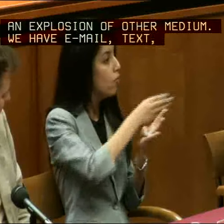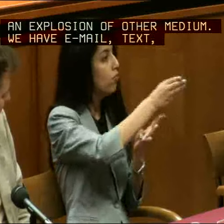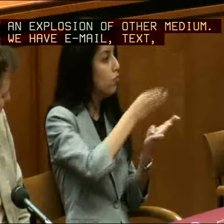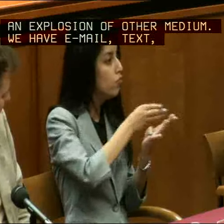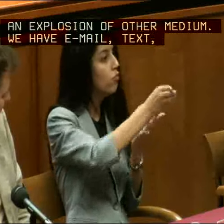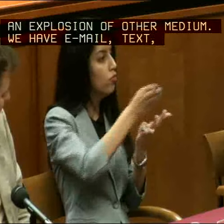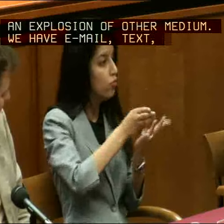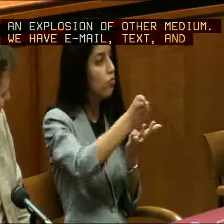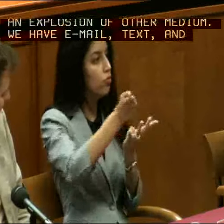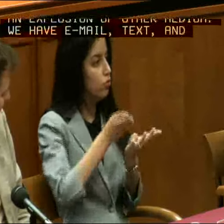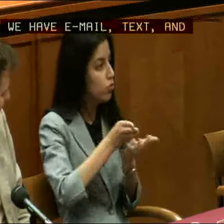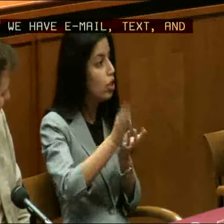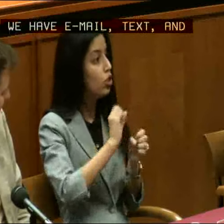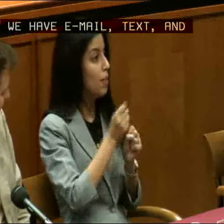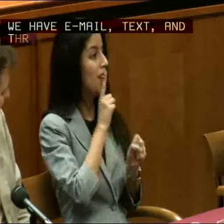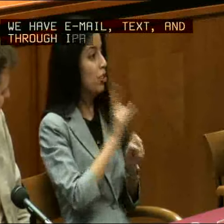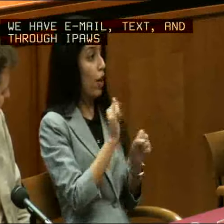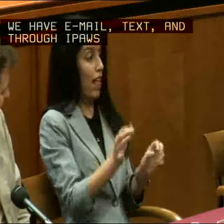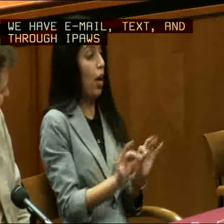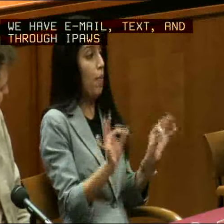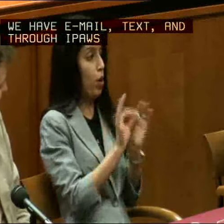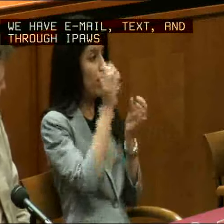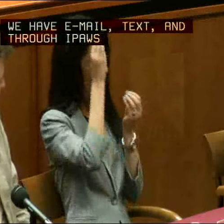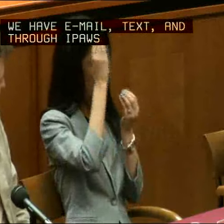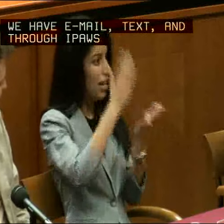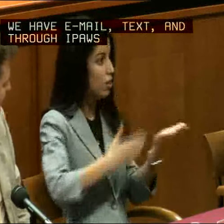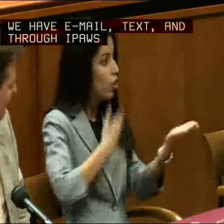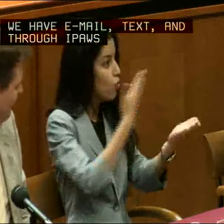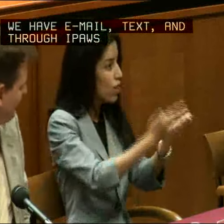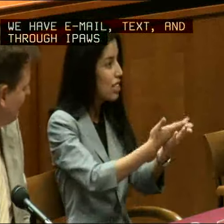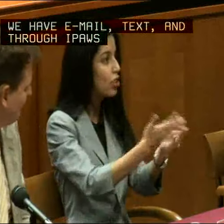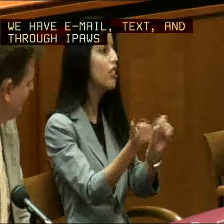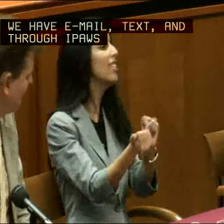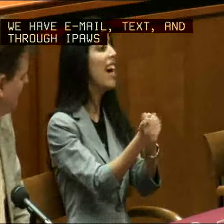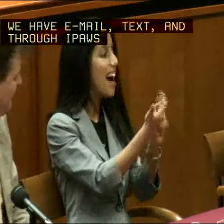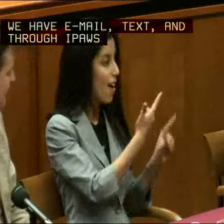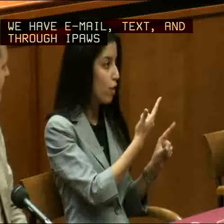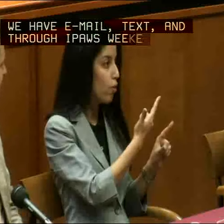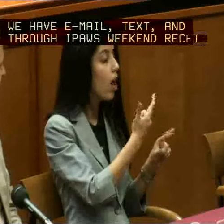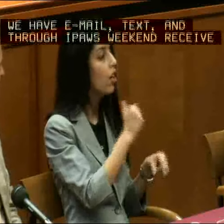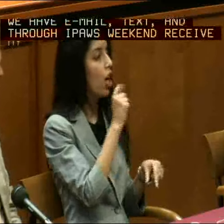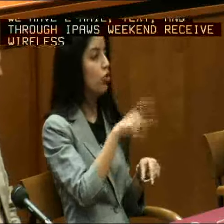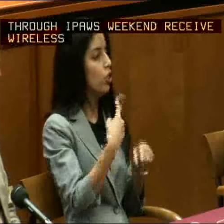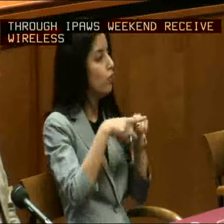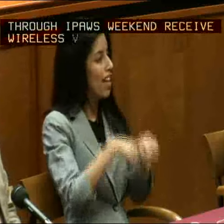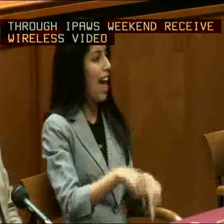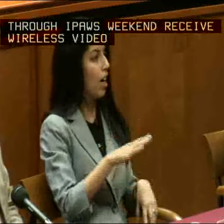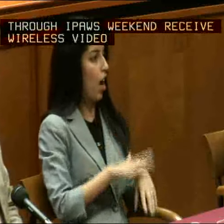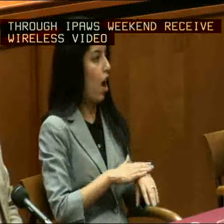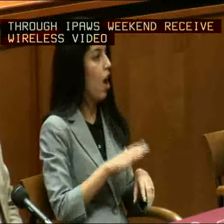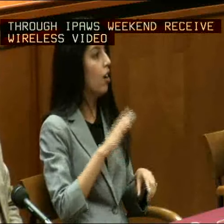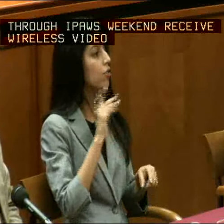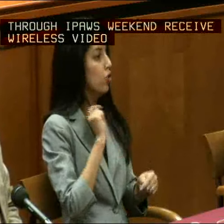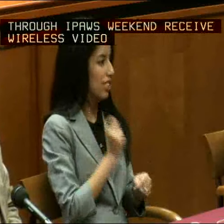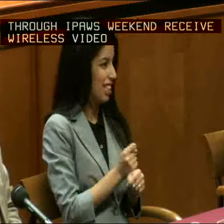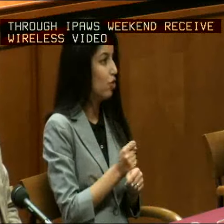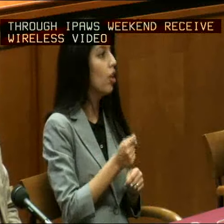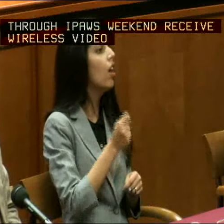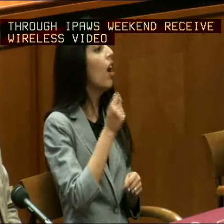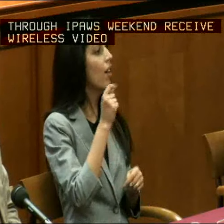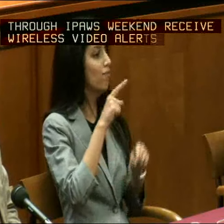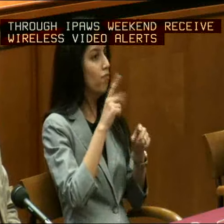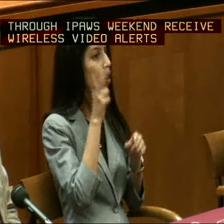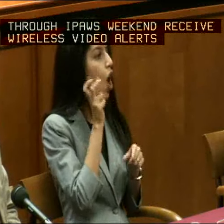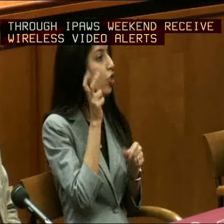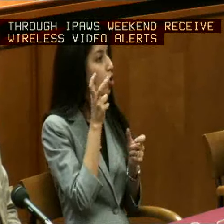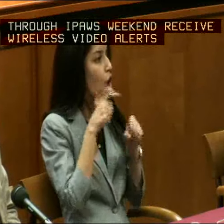through TTY, through video phones, and through a myriad of other media to ensure that those messages reach